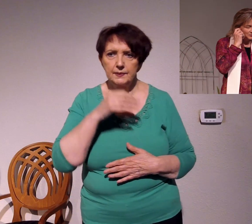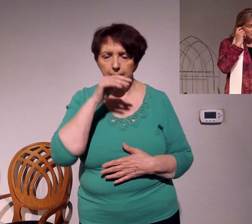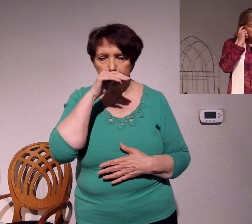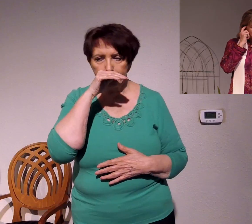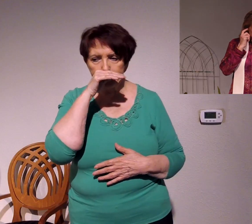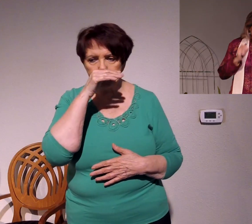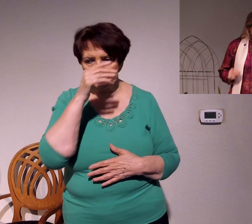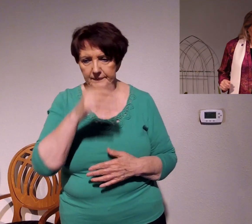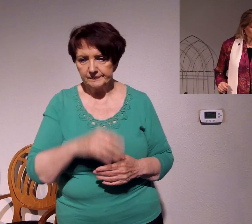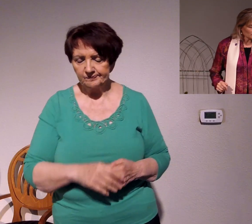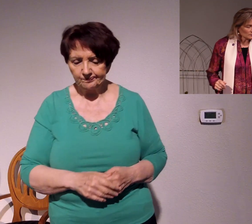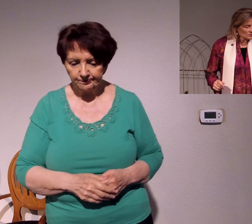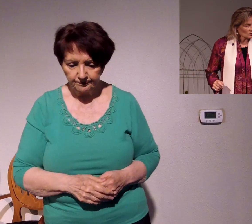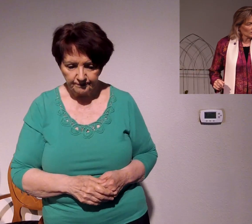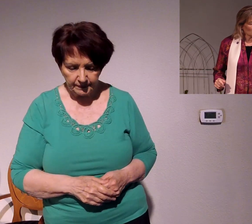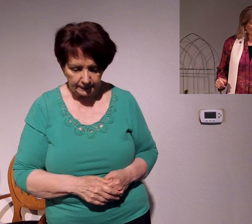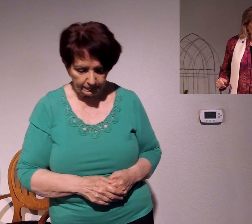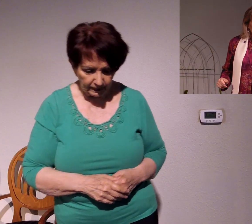Whew.